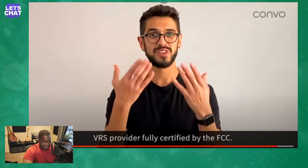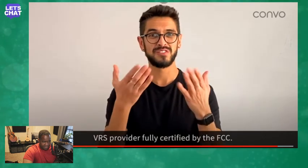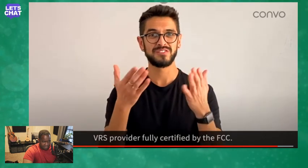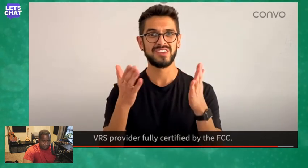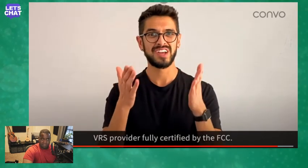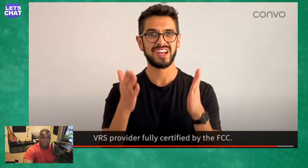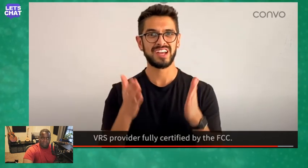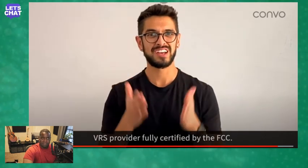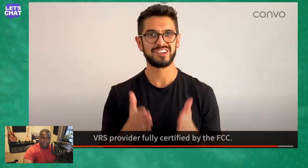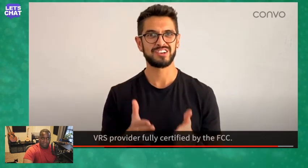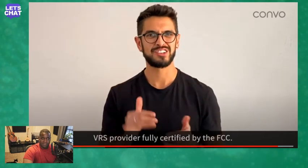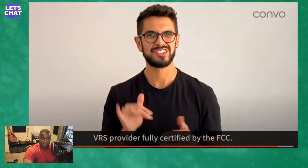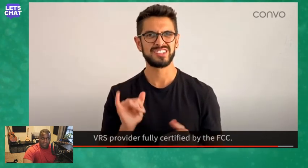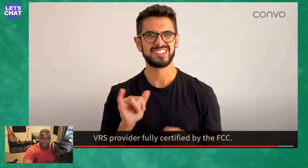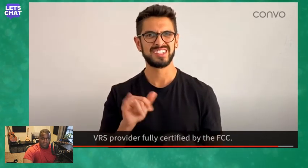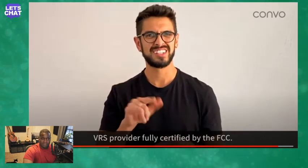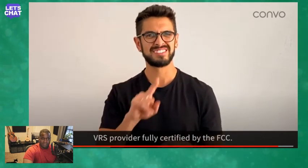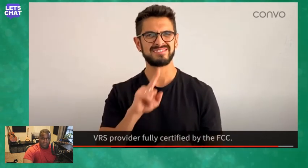VRS